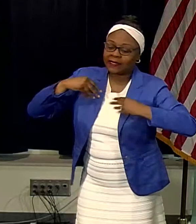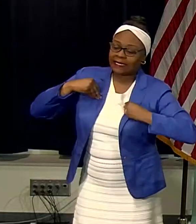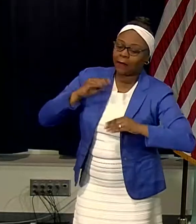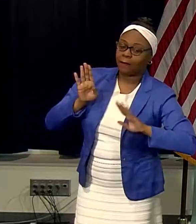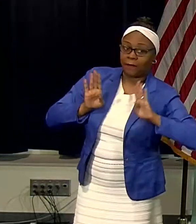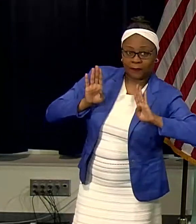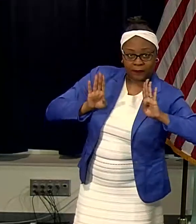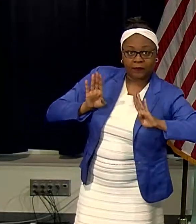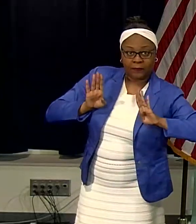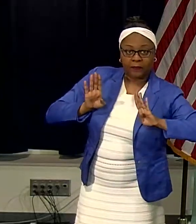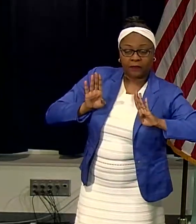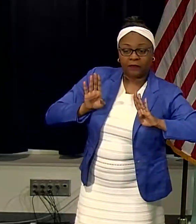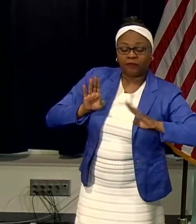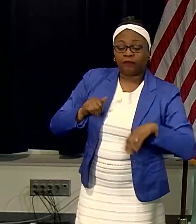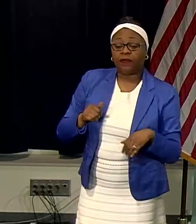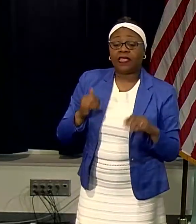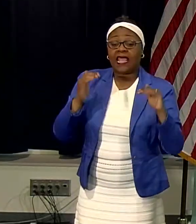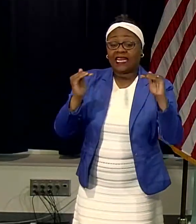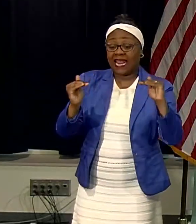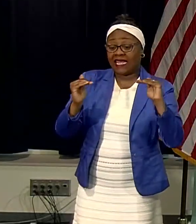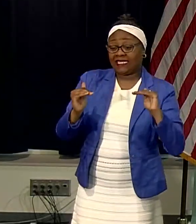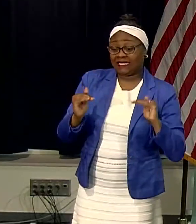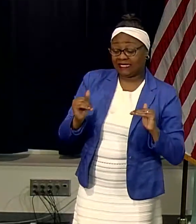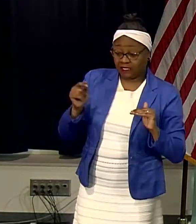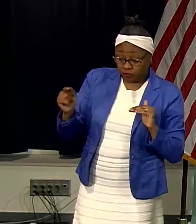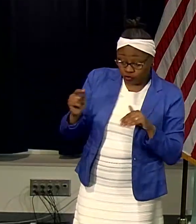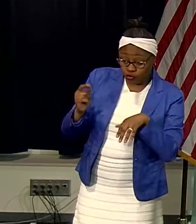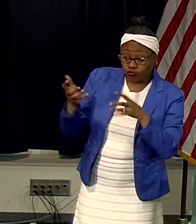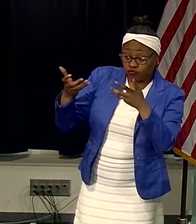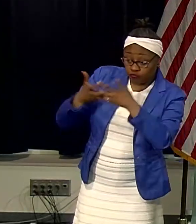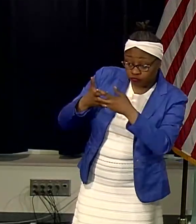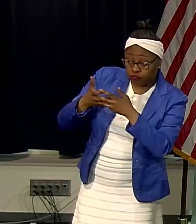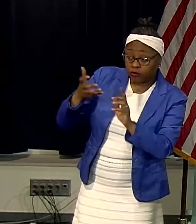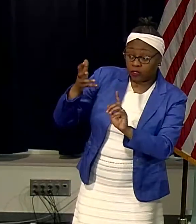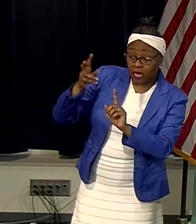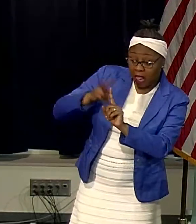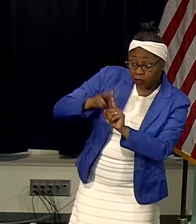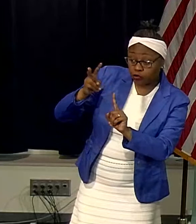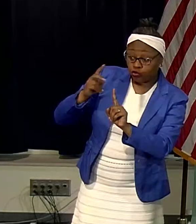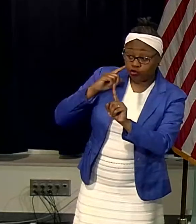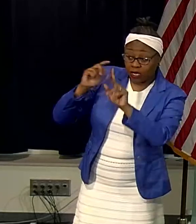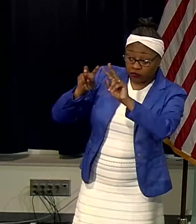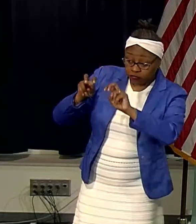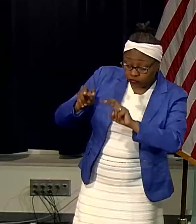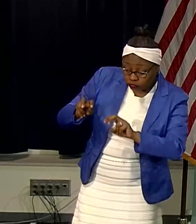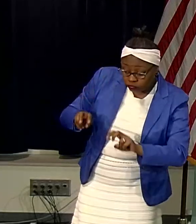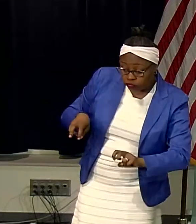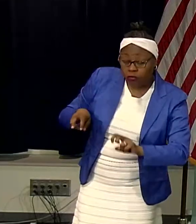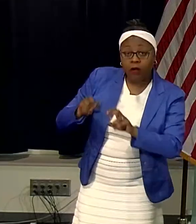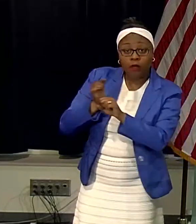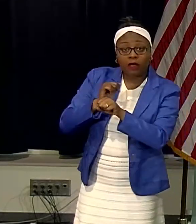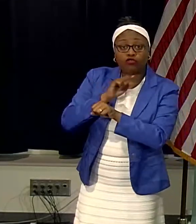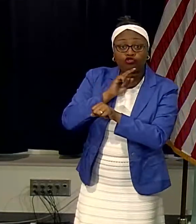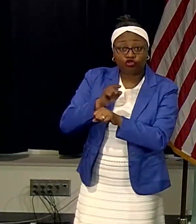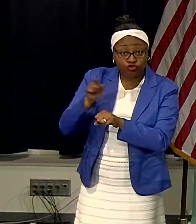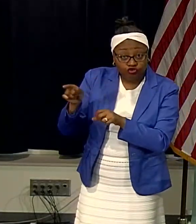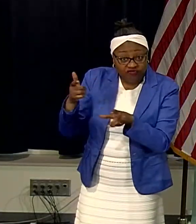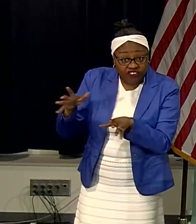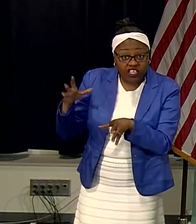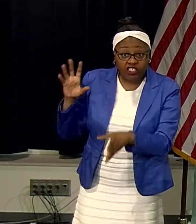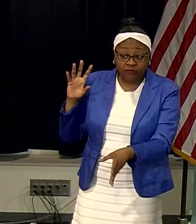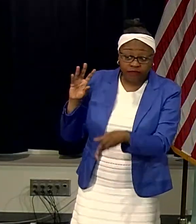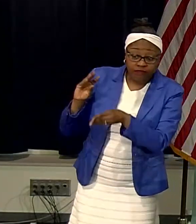steps, you move forward to eligibility. Now, during eligibility, we check to make sure that you are current on all